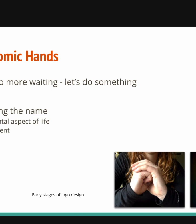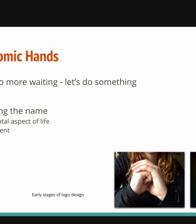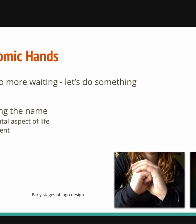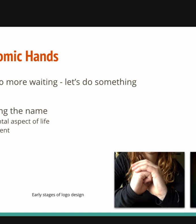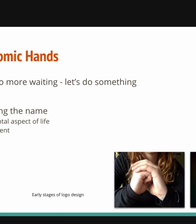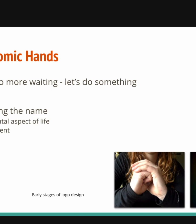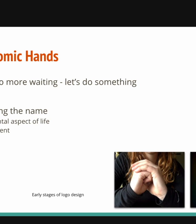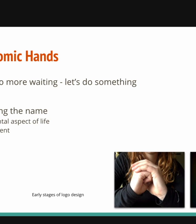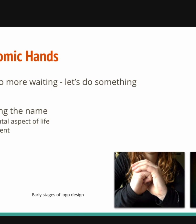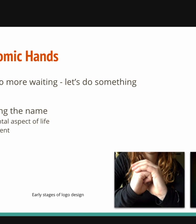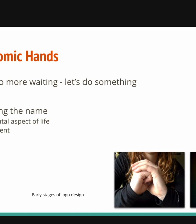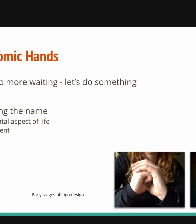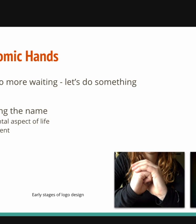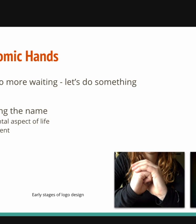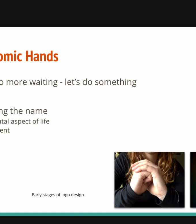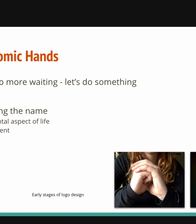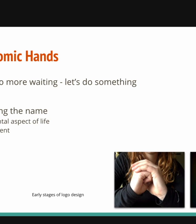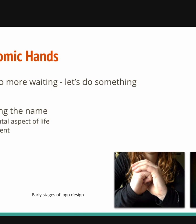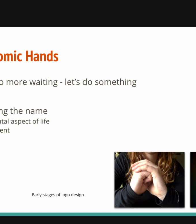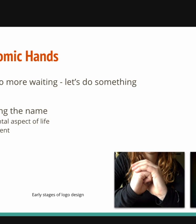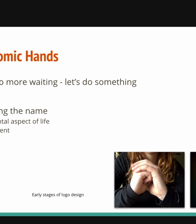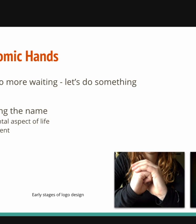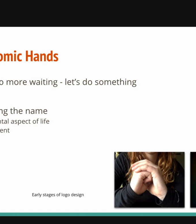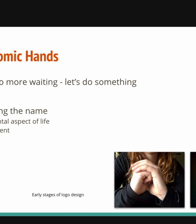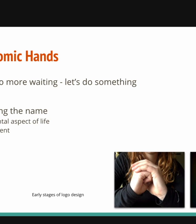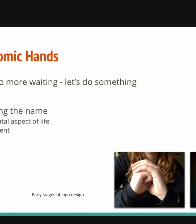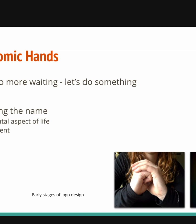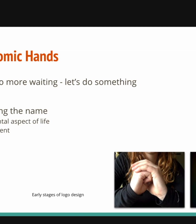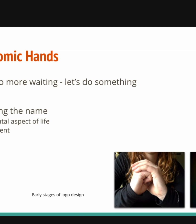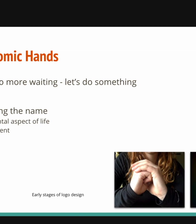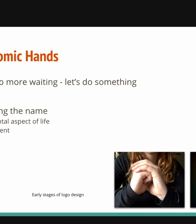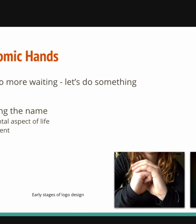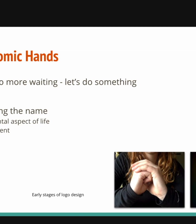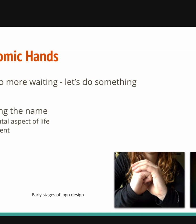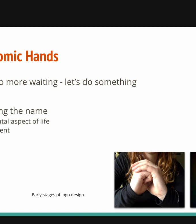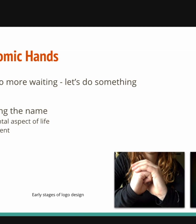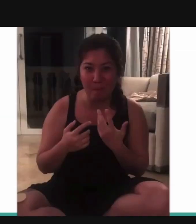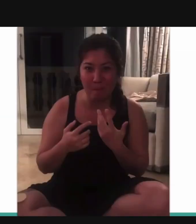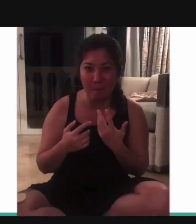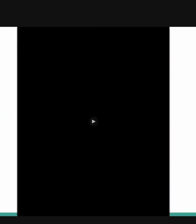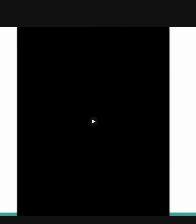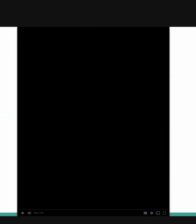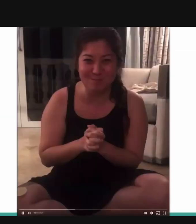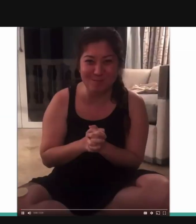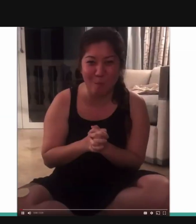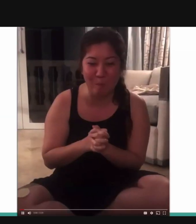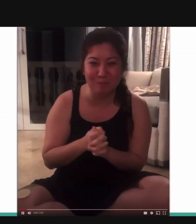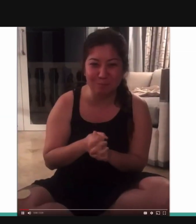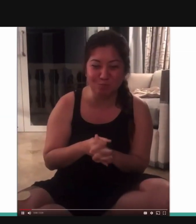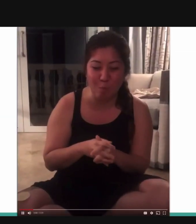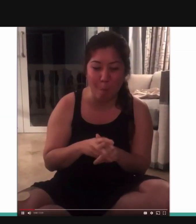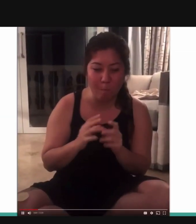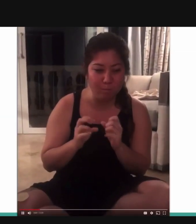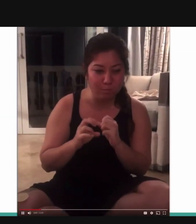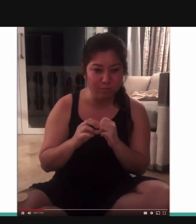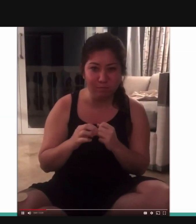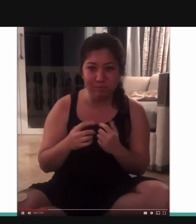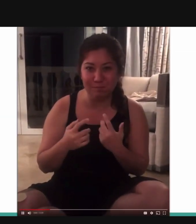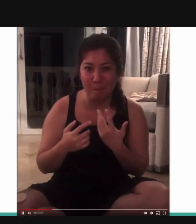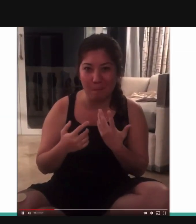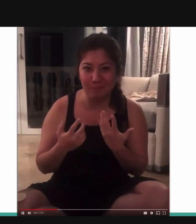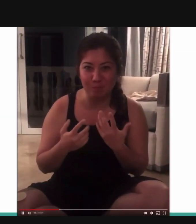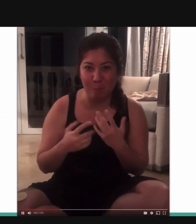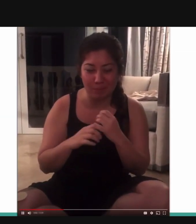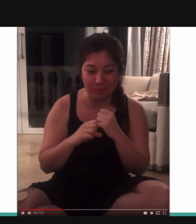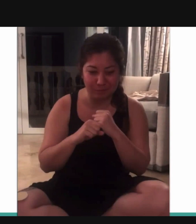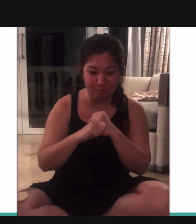know, and explosive ideas and sharing information, something like that. So we thought that vision, how can we put that